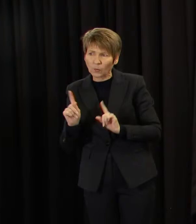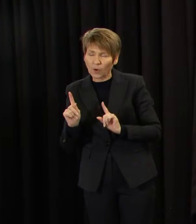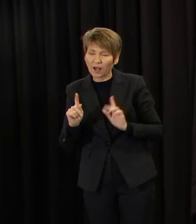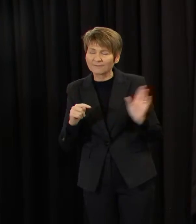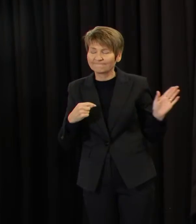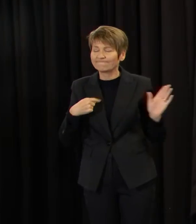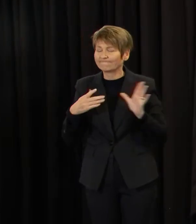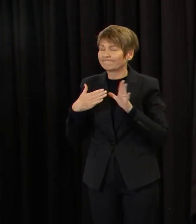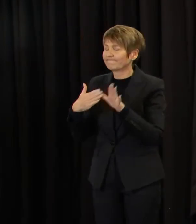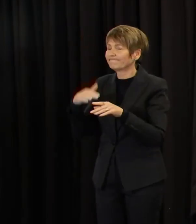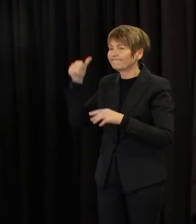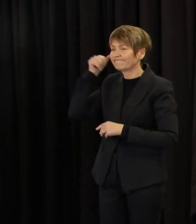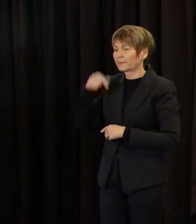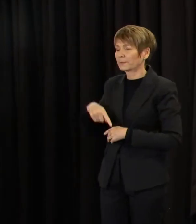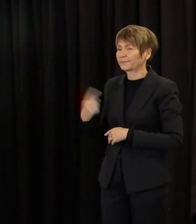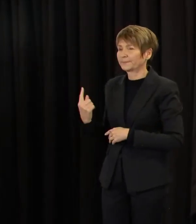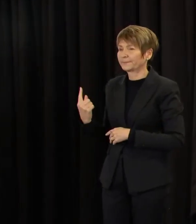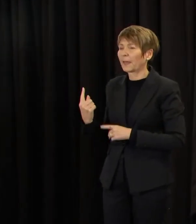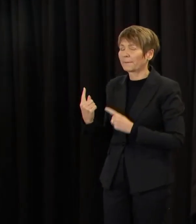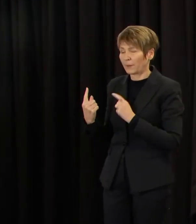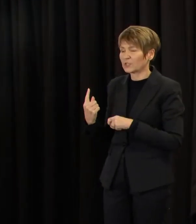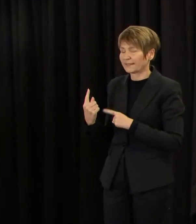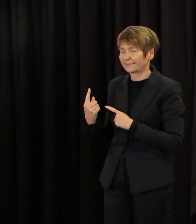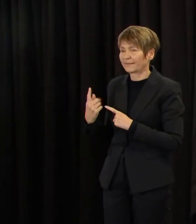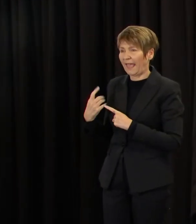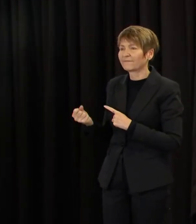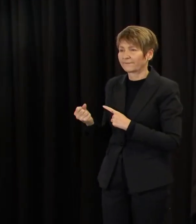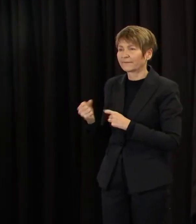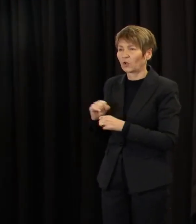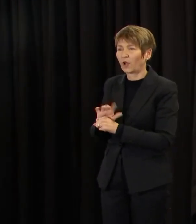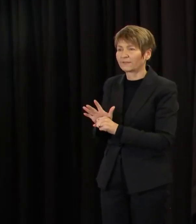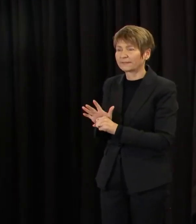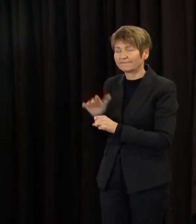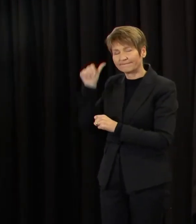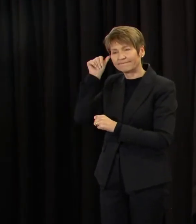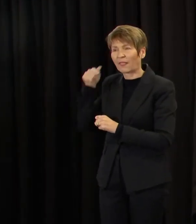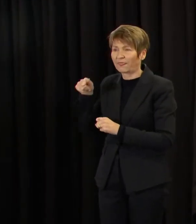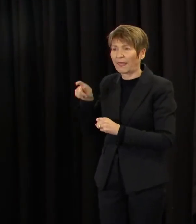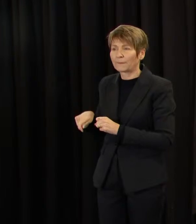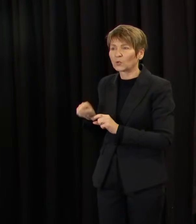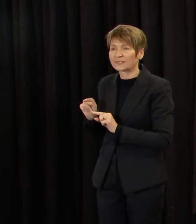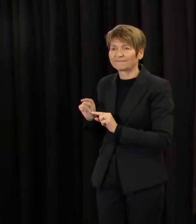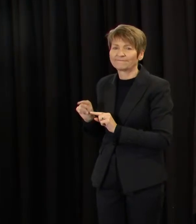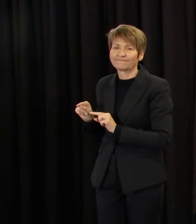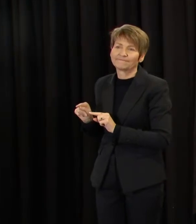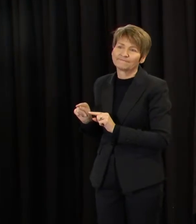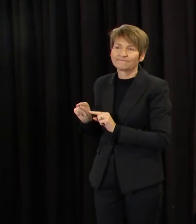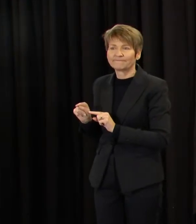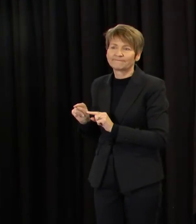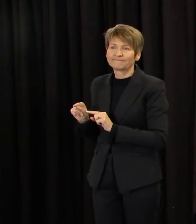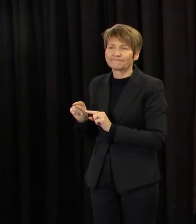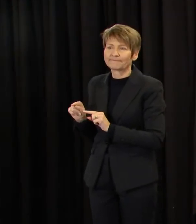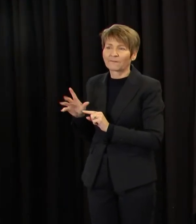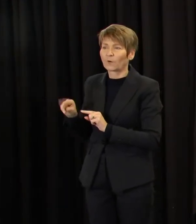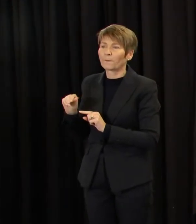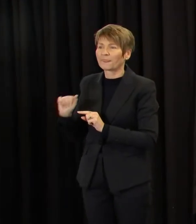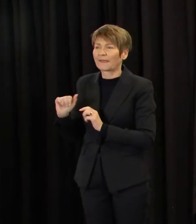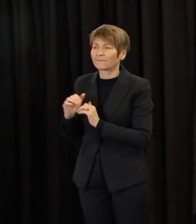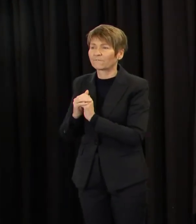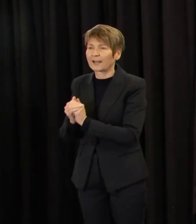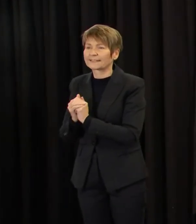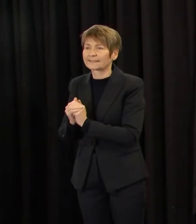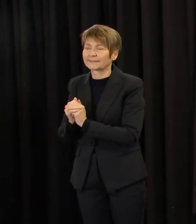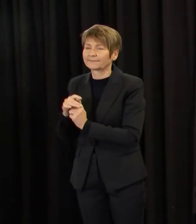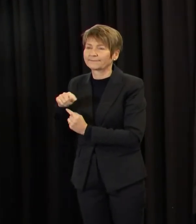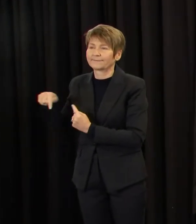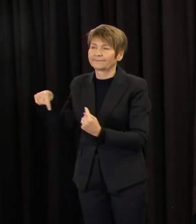We have somebody who we understand is well connected. We understand the connections of this individual into through a number of social networks, and that's where we believe that the